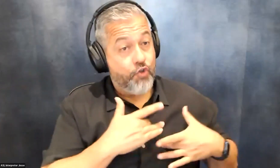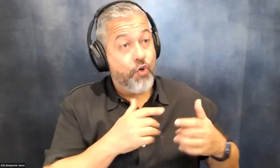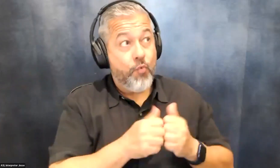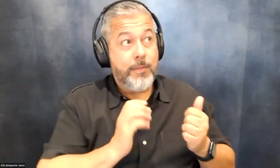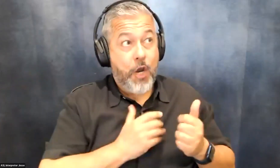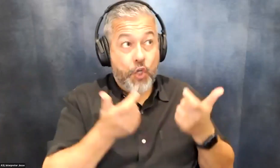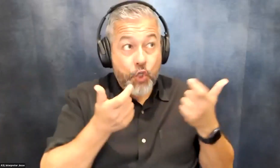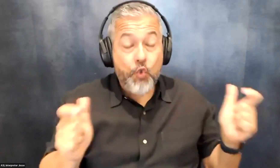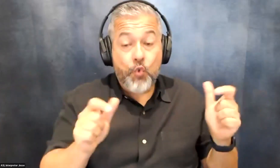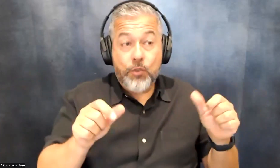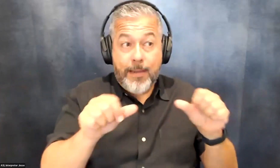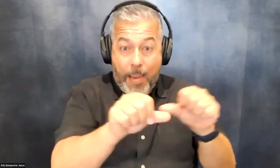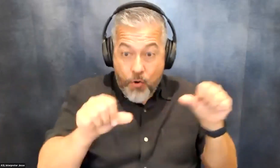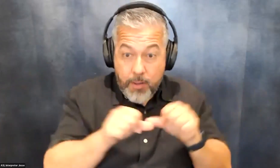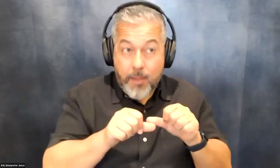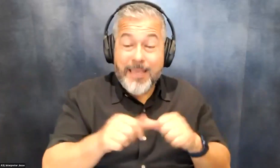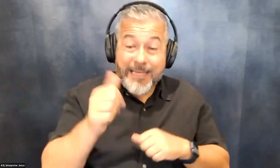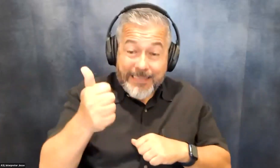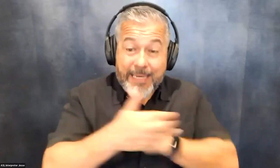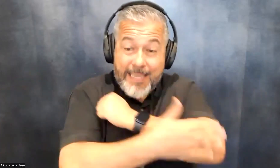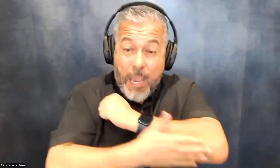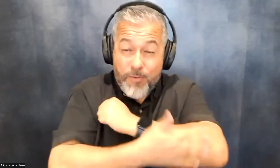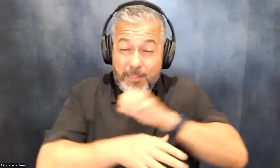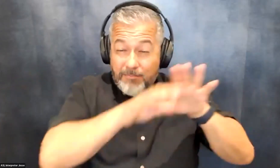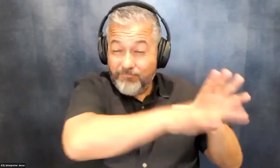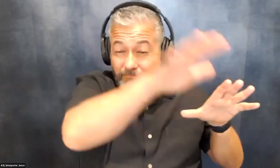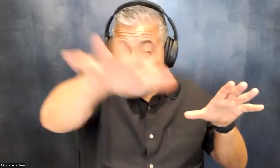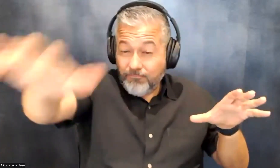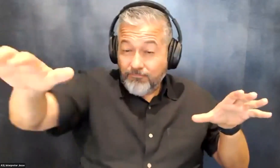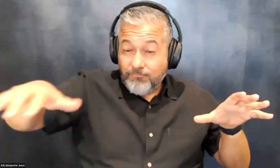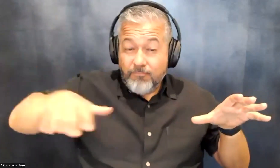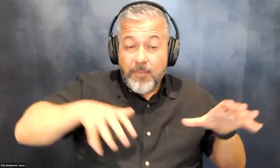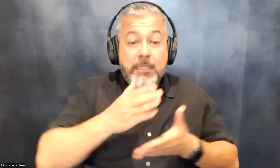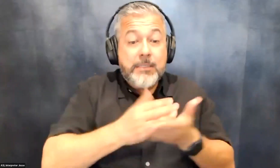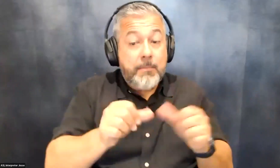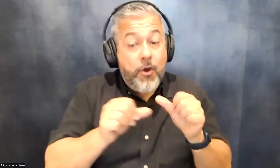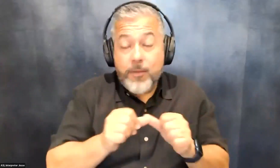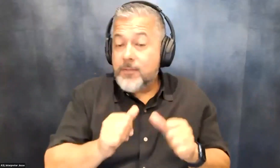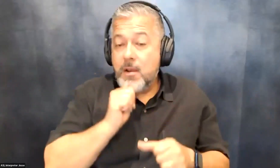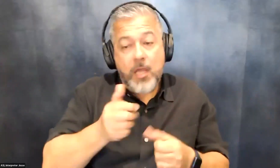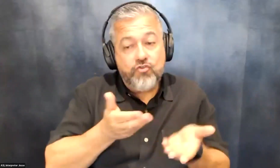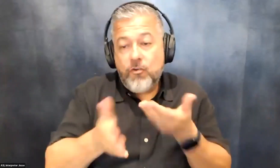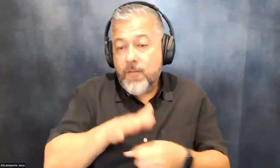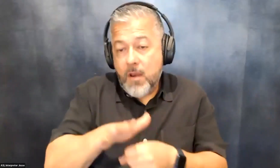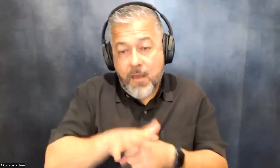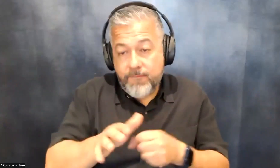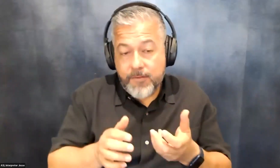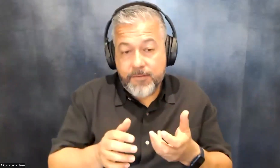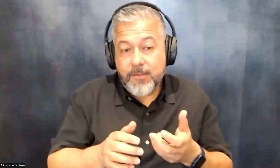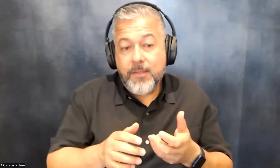have 10 counties that we serve. We have some areas that are really underserved with transportation. I certainly am